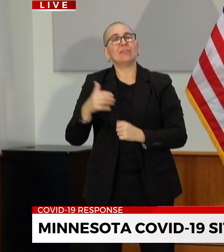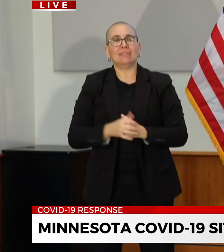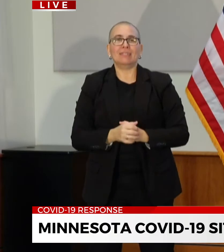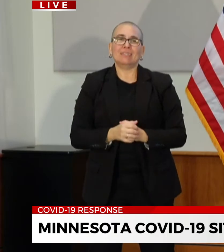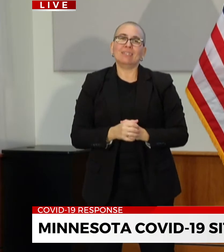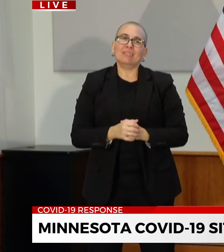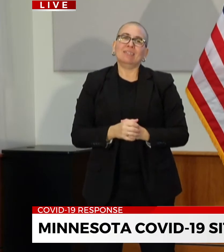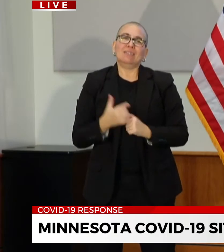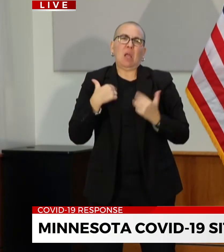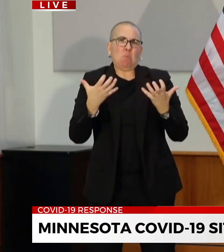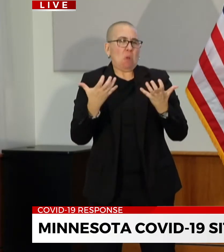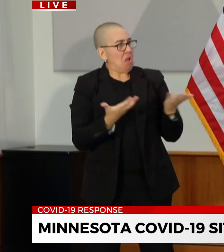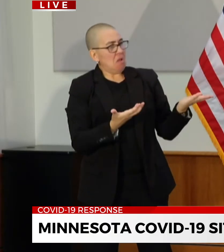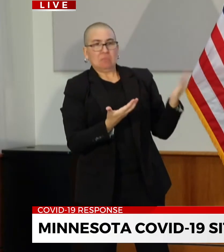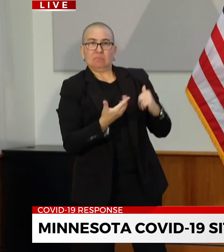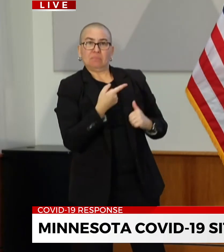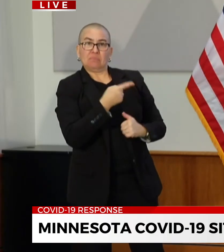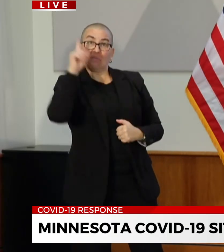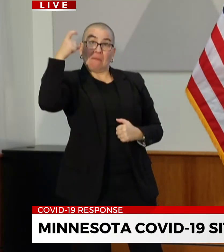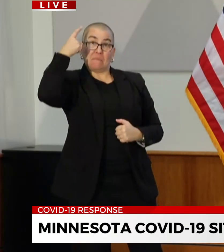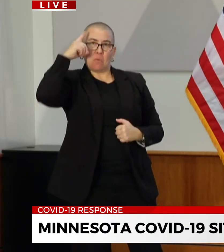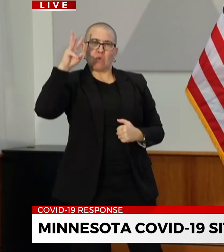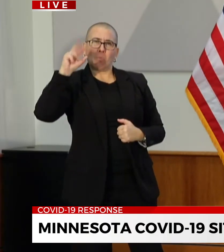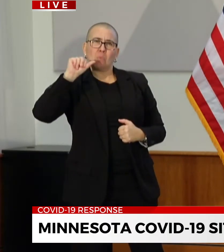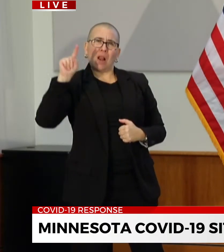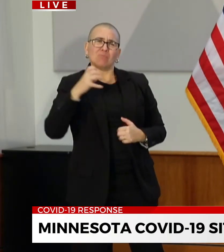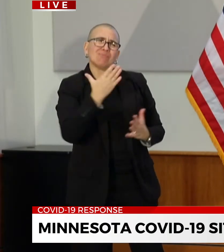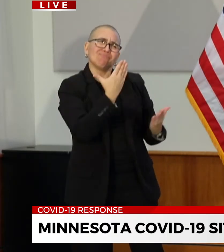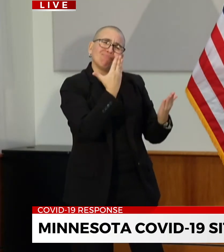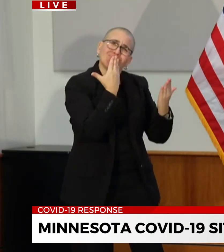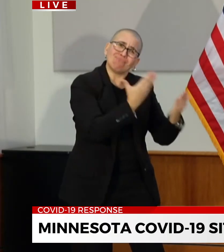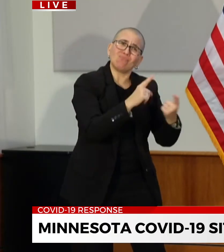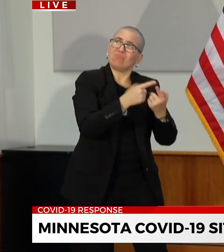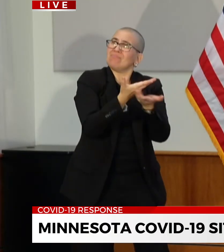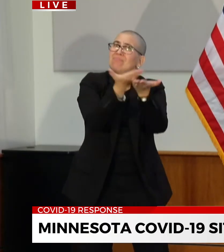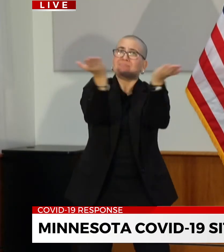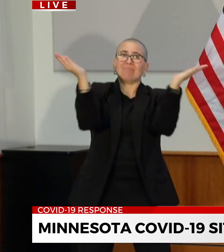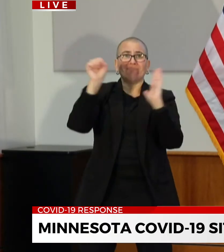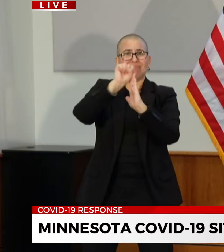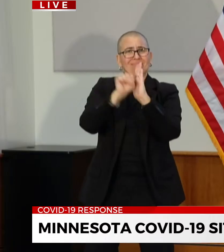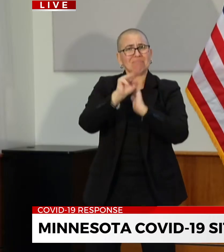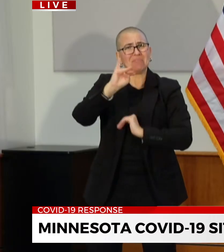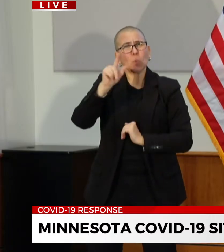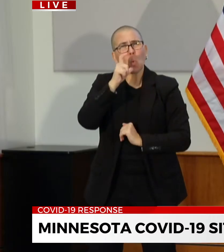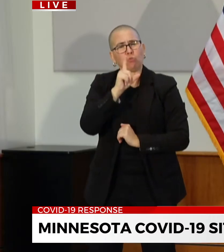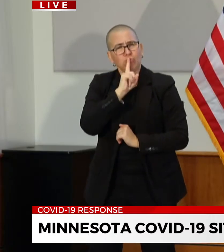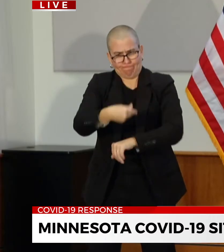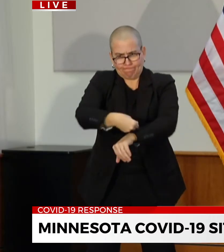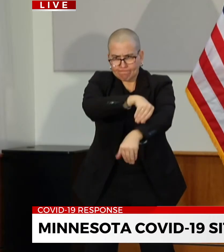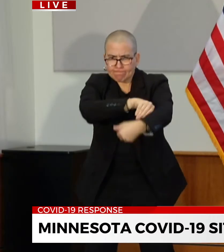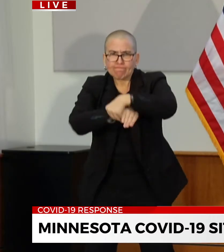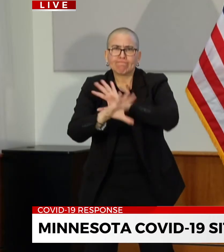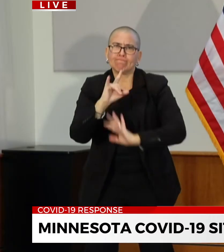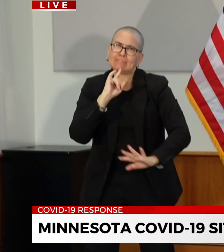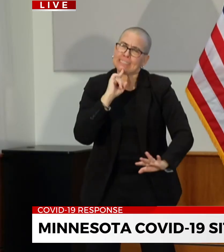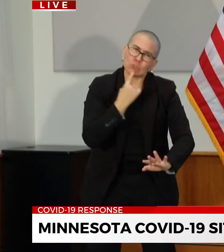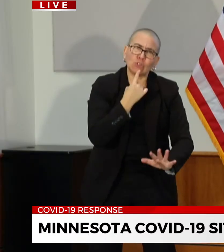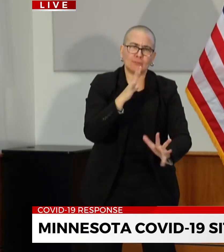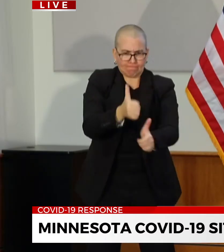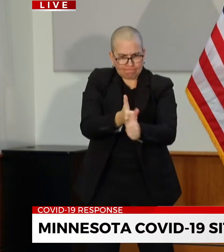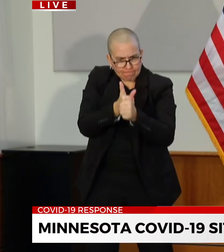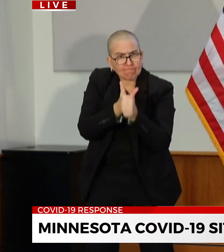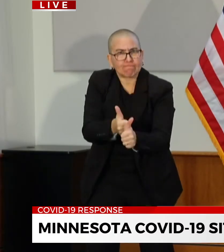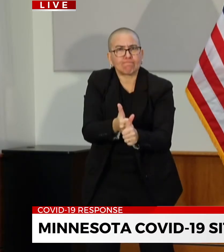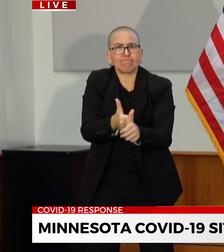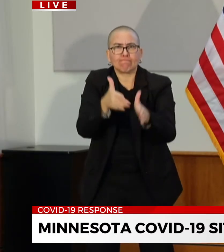governor in thanking the Minnesotans who've taken this very much to heart and who have made changes in light of the seriousness